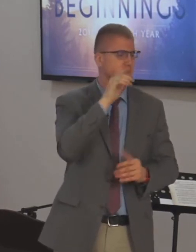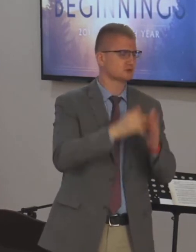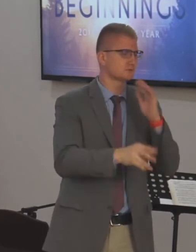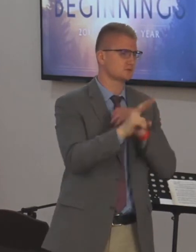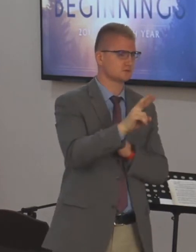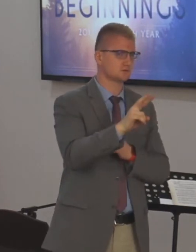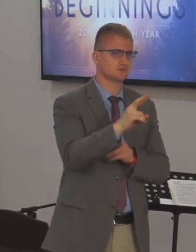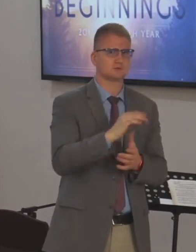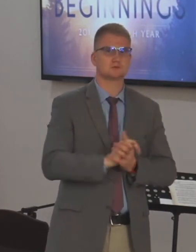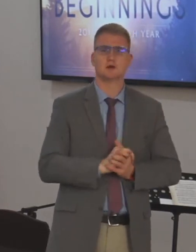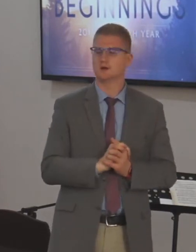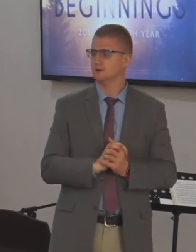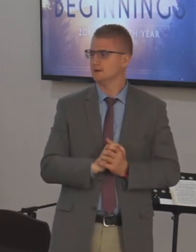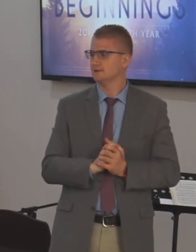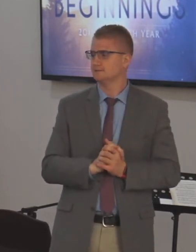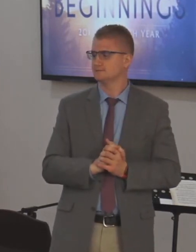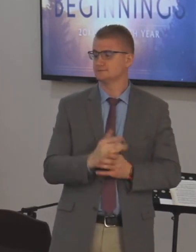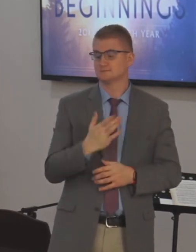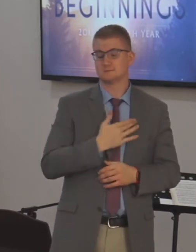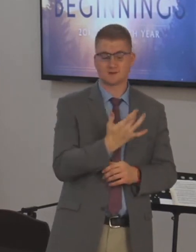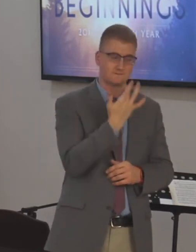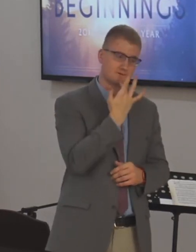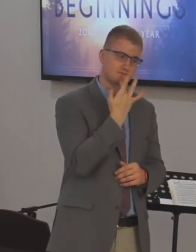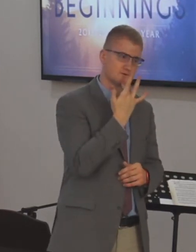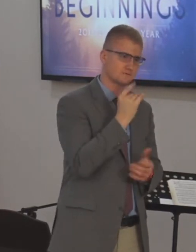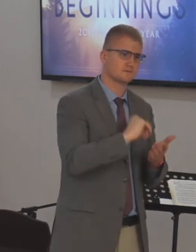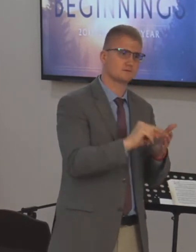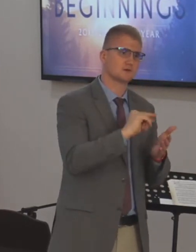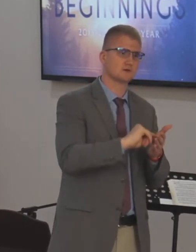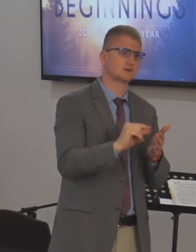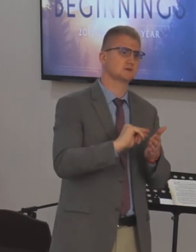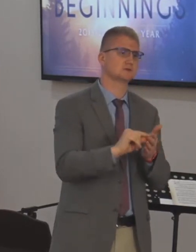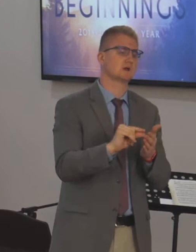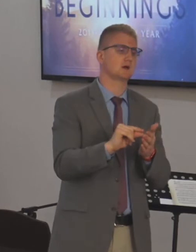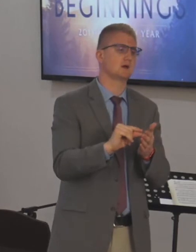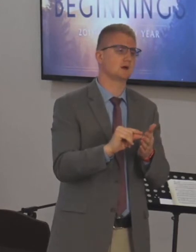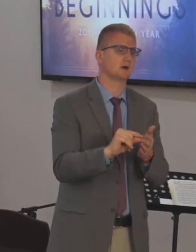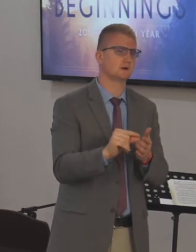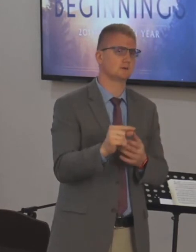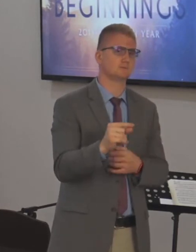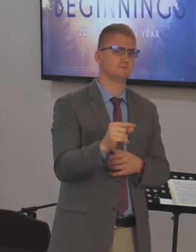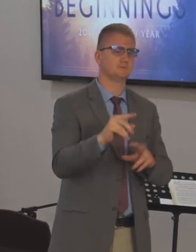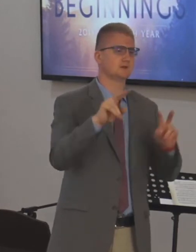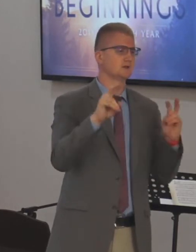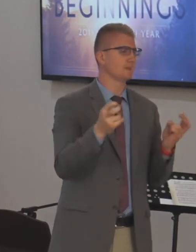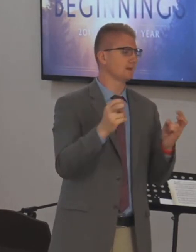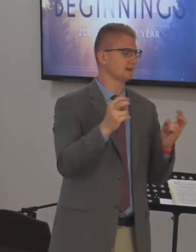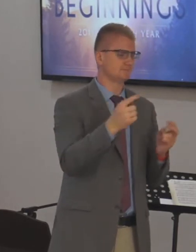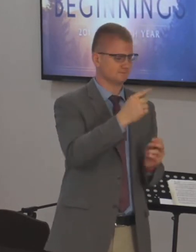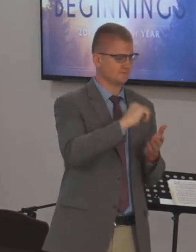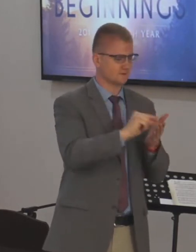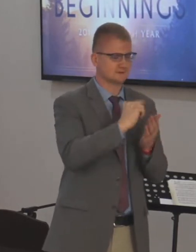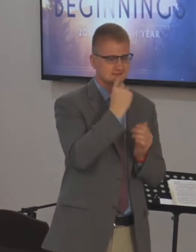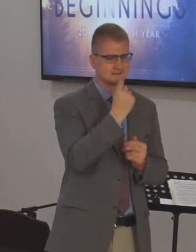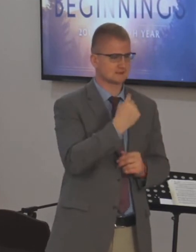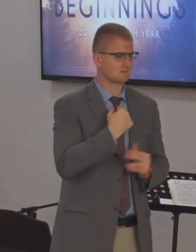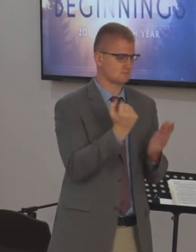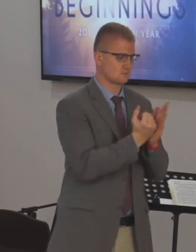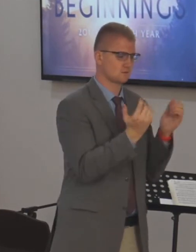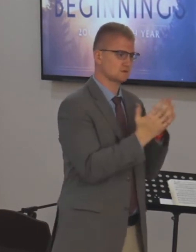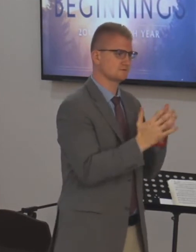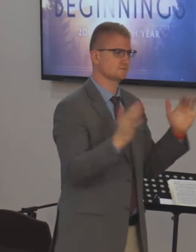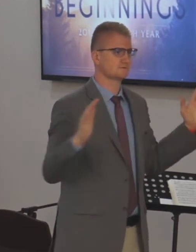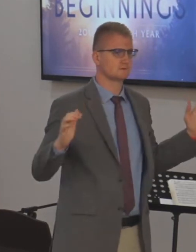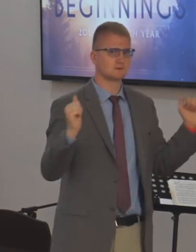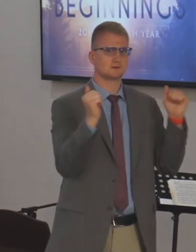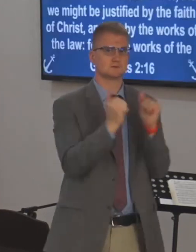this is my favorite verse. Many of you realize this probably. It's, I'm crucified in Christ, nevertheless I live, yet not I, but